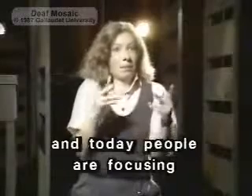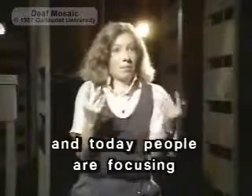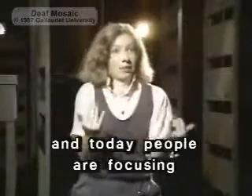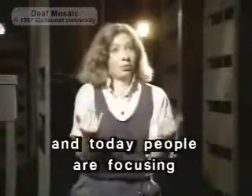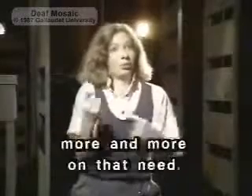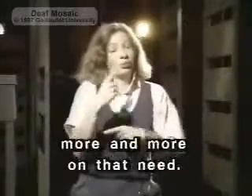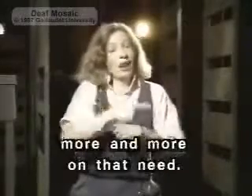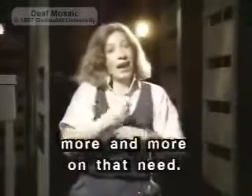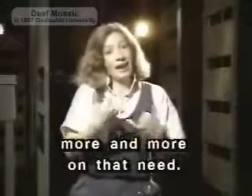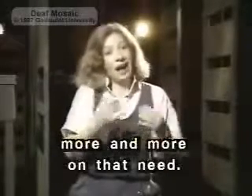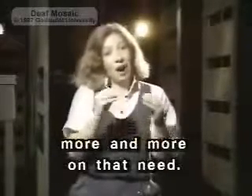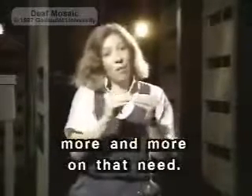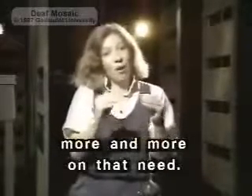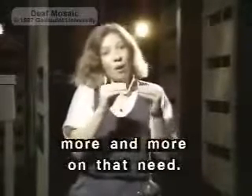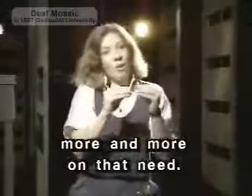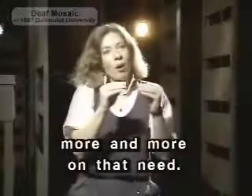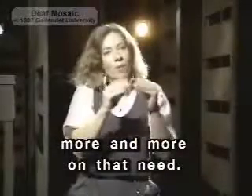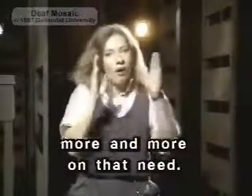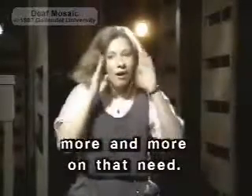focusing more and more on that need.